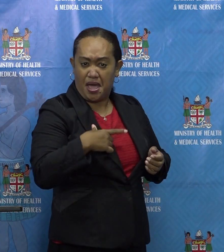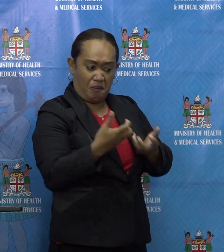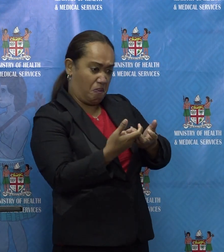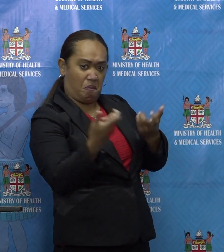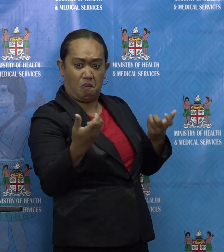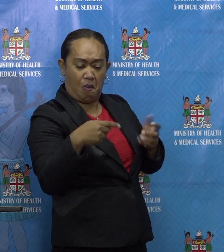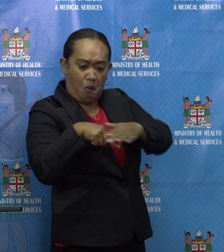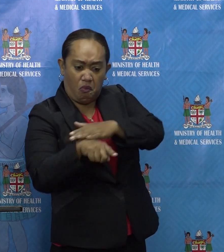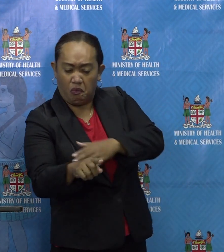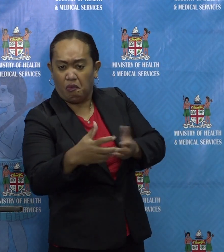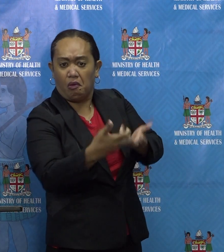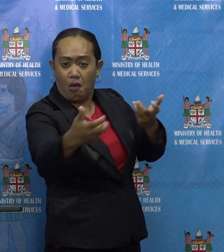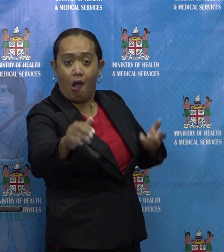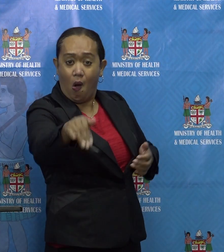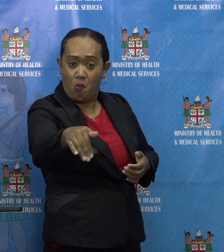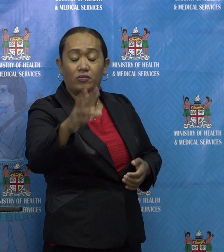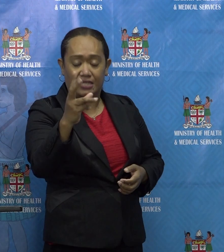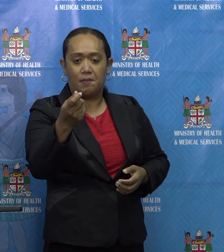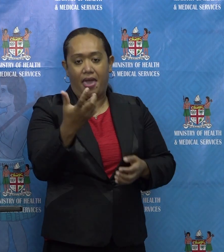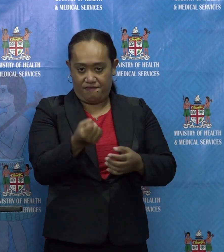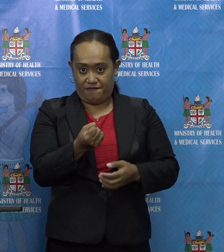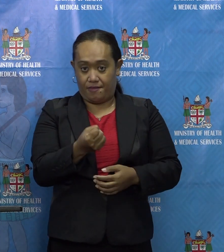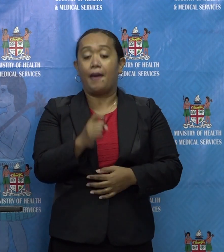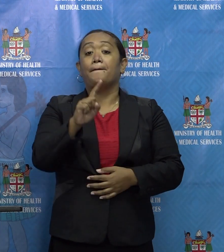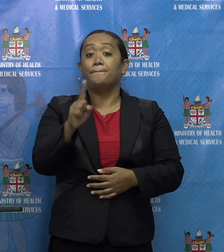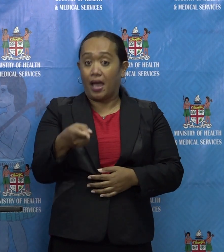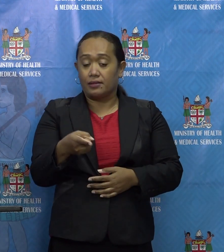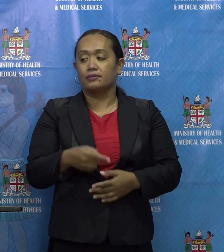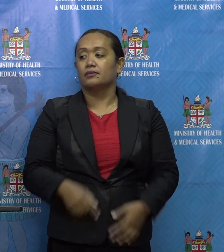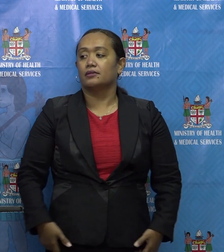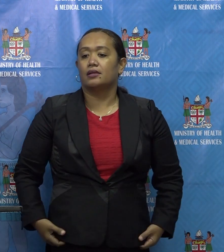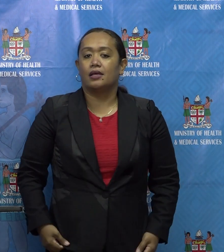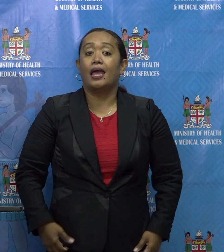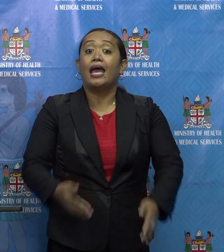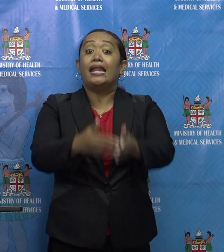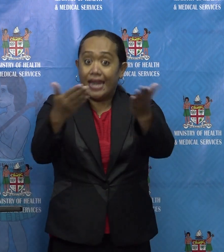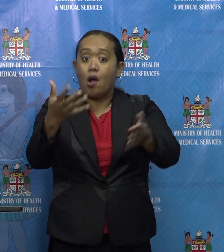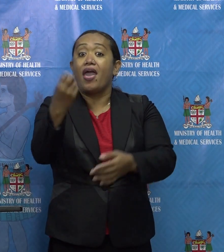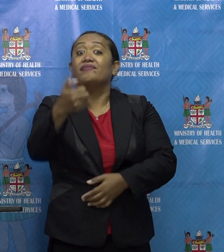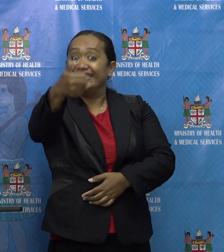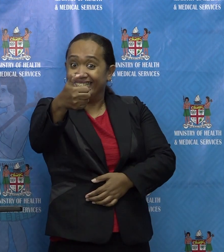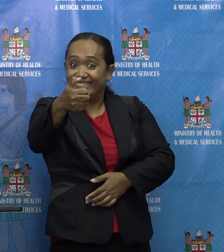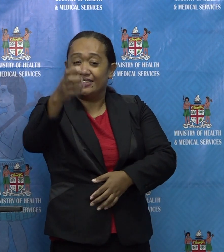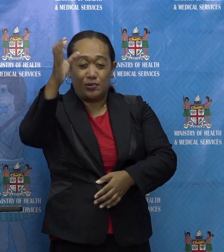the Nandi Lautoka area on April 19th. There are currently 6 containment areas across Viti Levu: Nandi